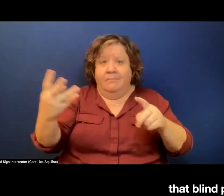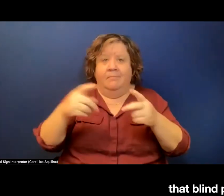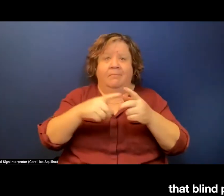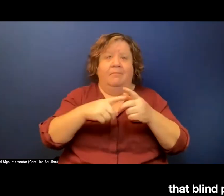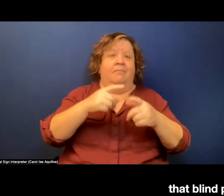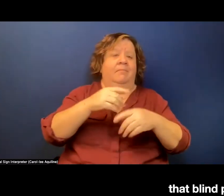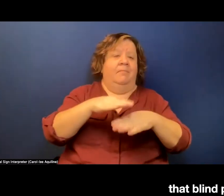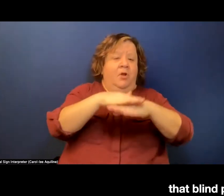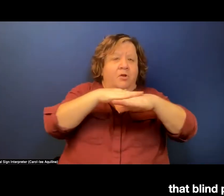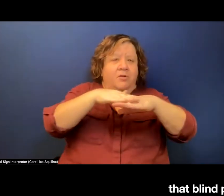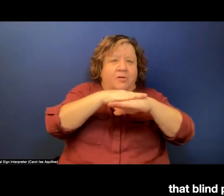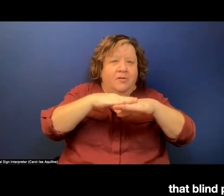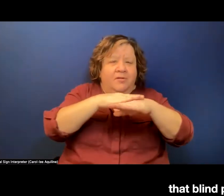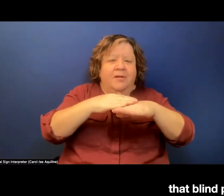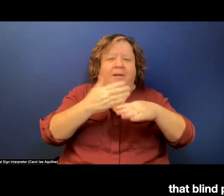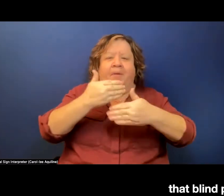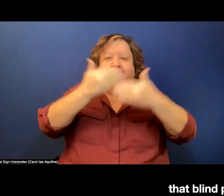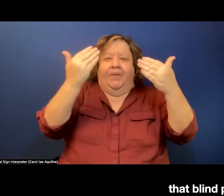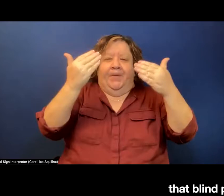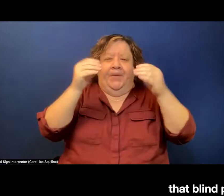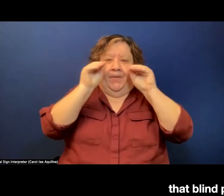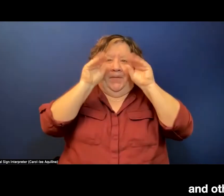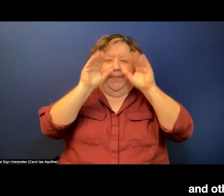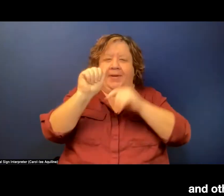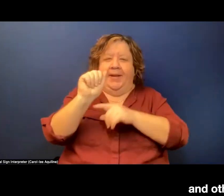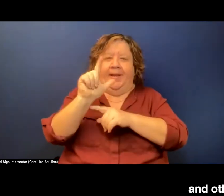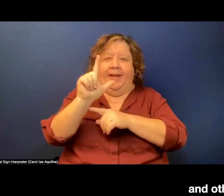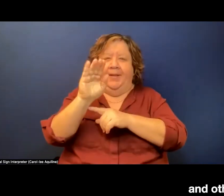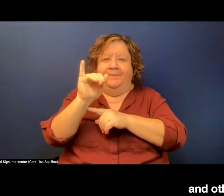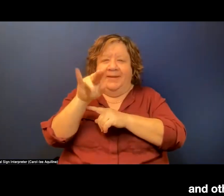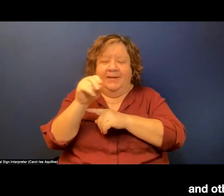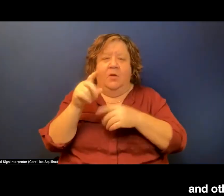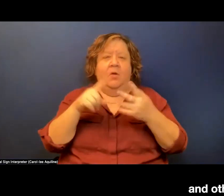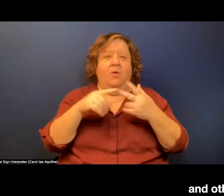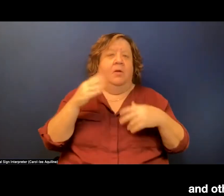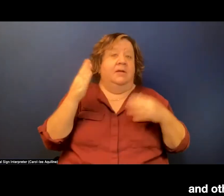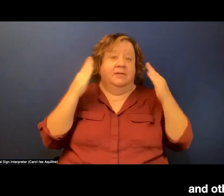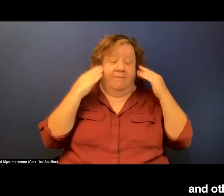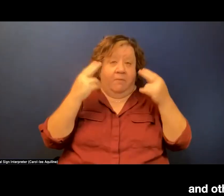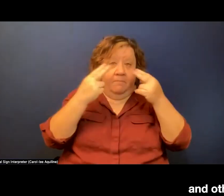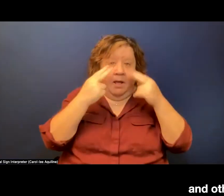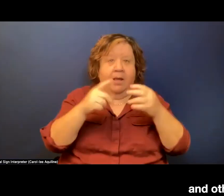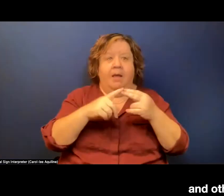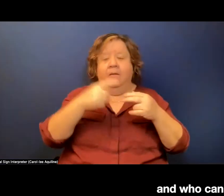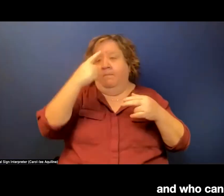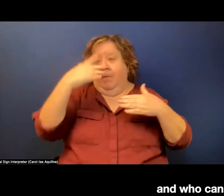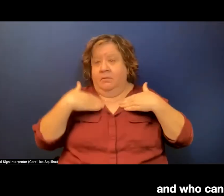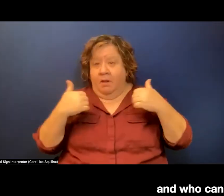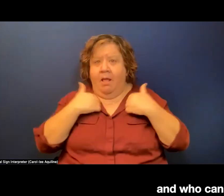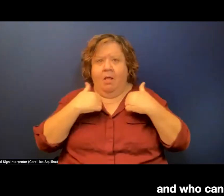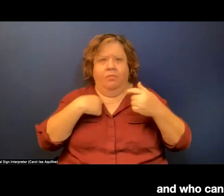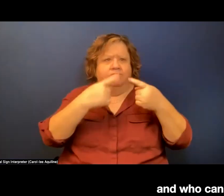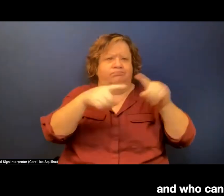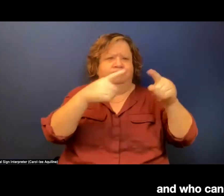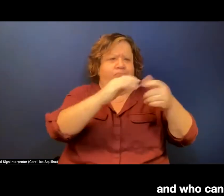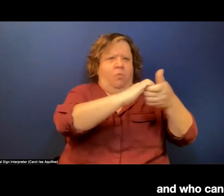disabilities, deafblind people, people with psychosocial disabilities, and other groups who may not be represented